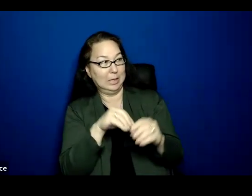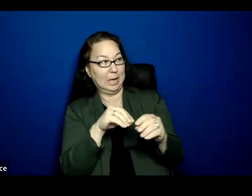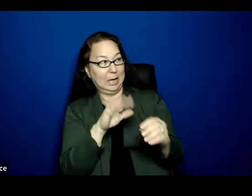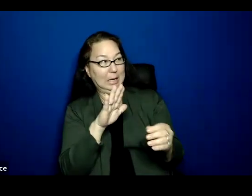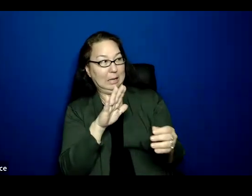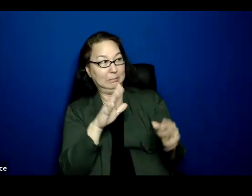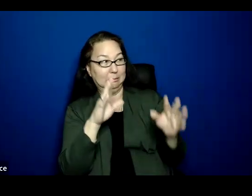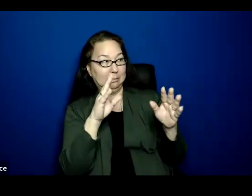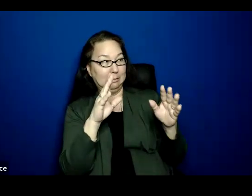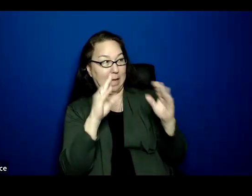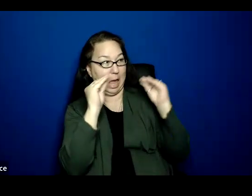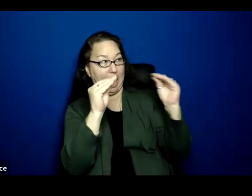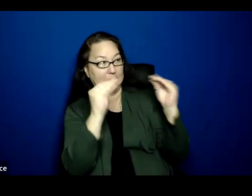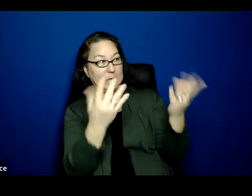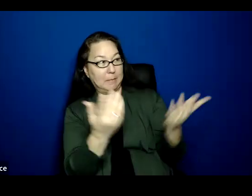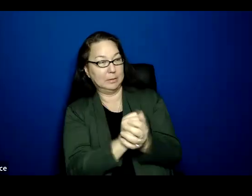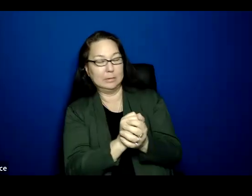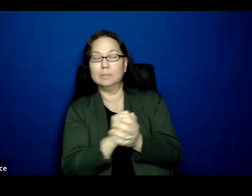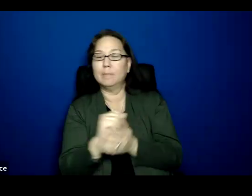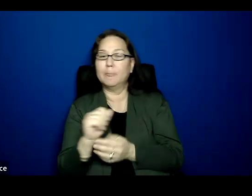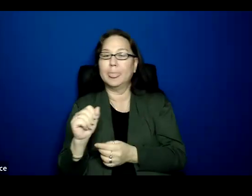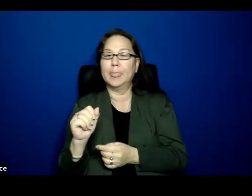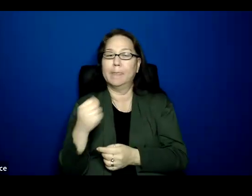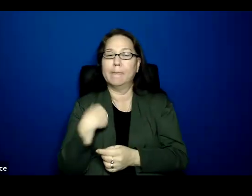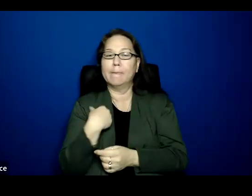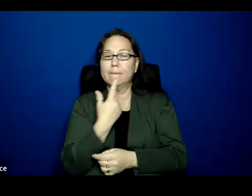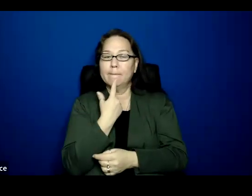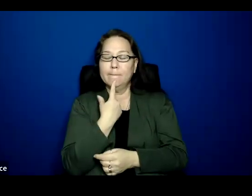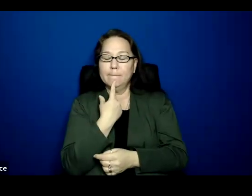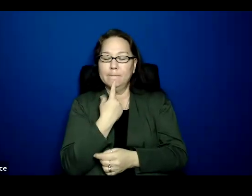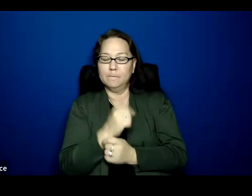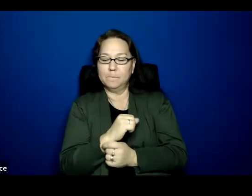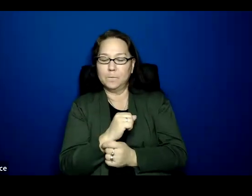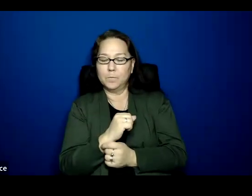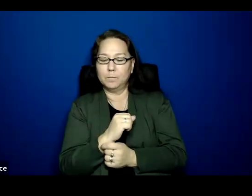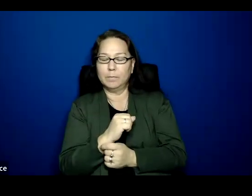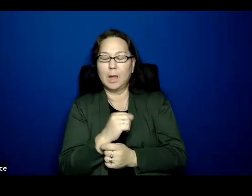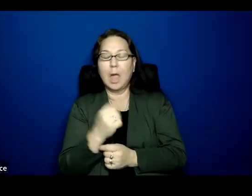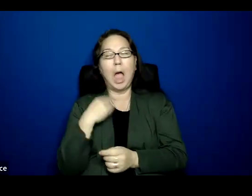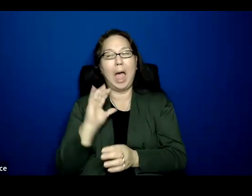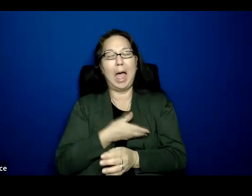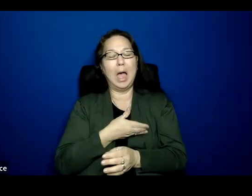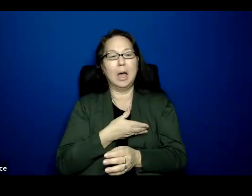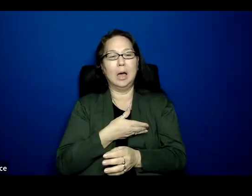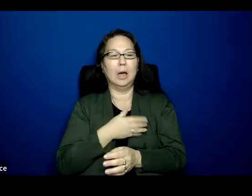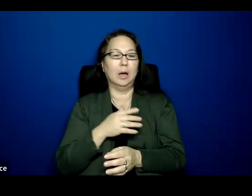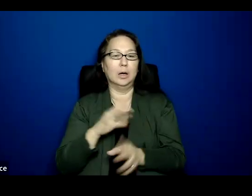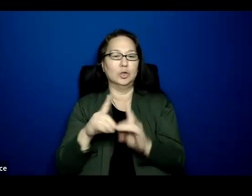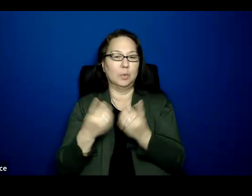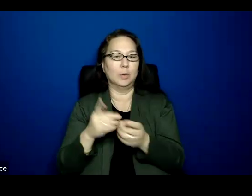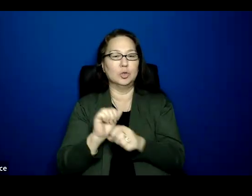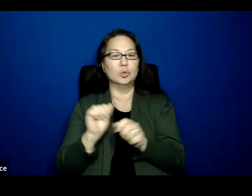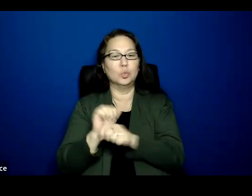I would say, like, to reiterate what Chief Seal said, our department is working across OSS and OMME to continue